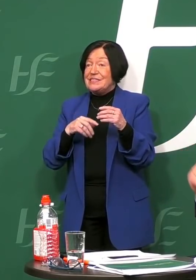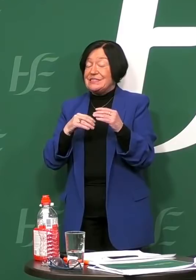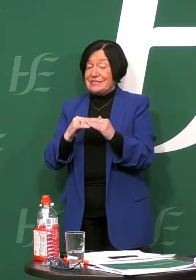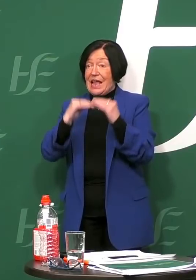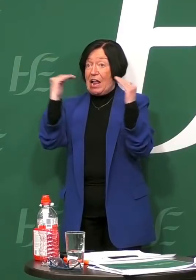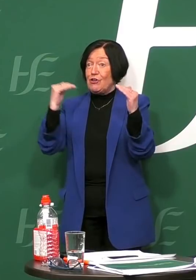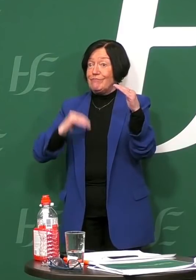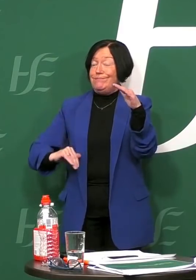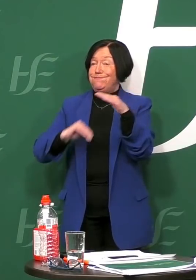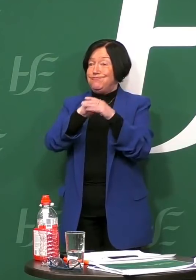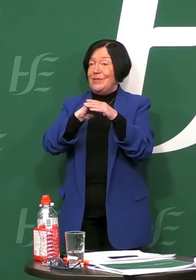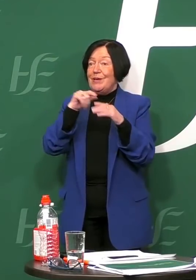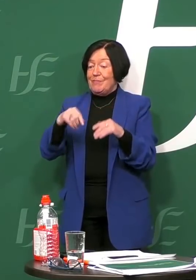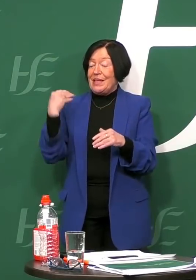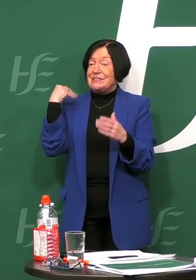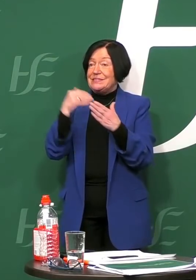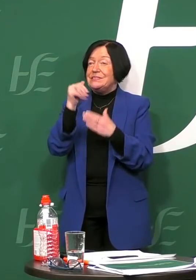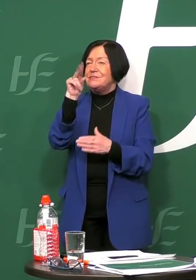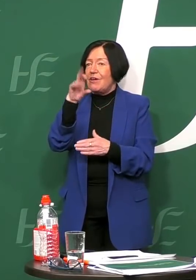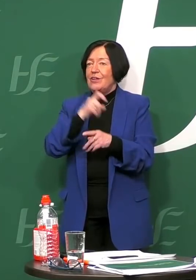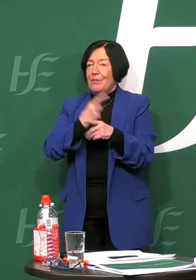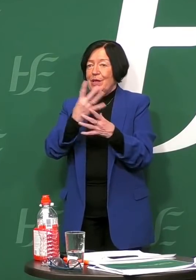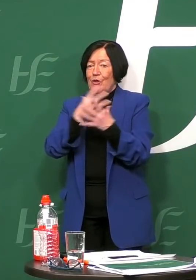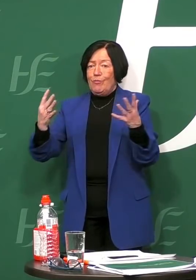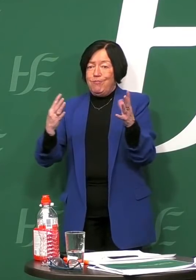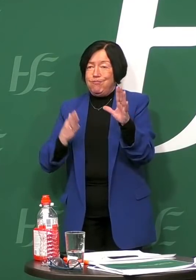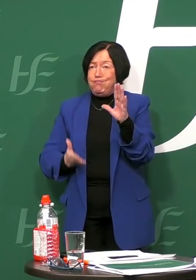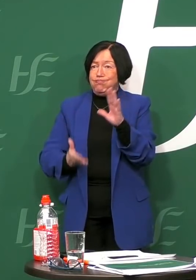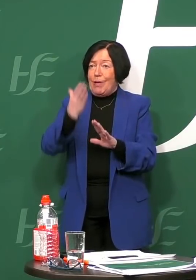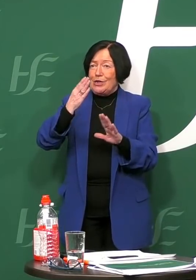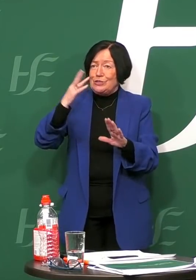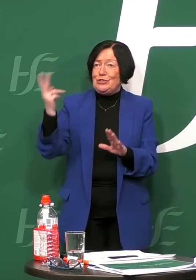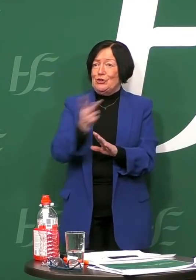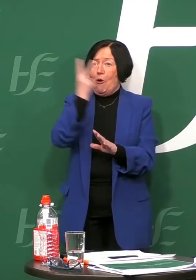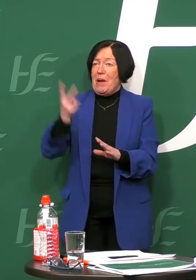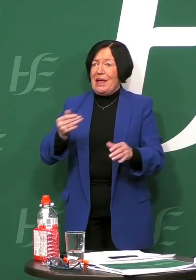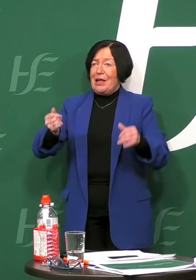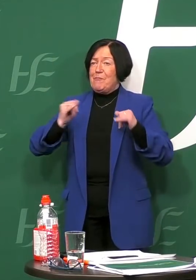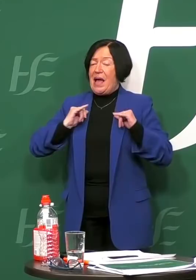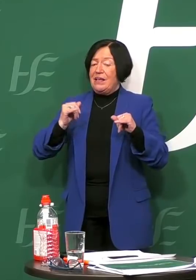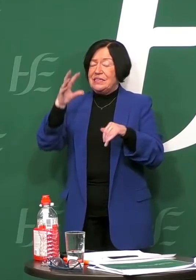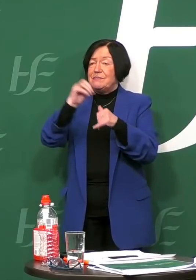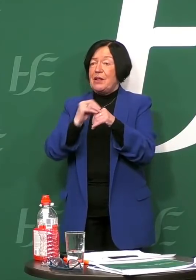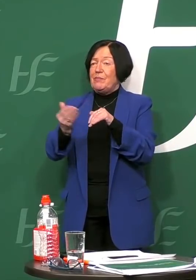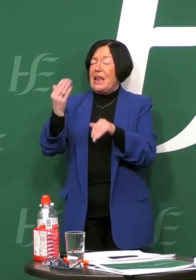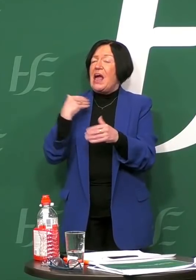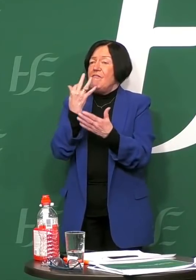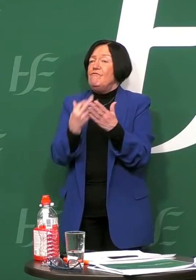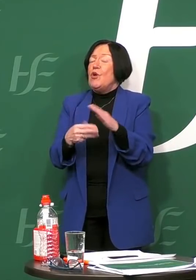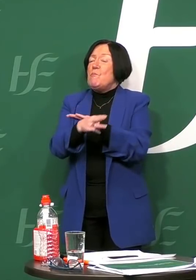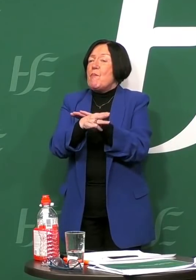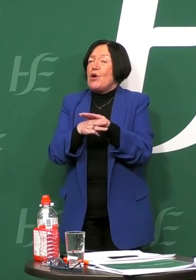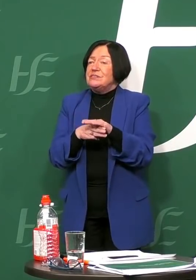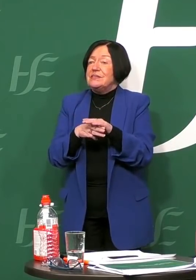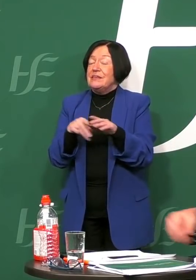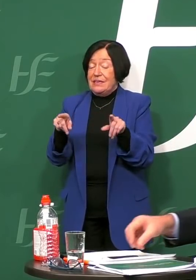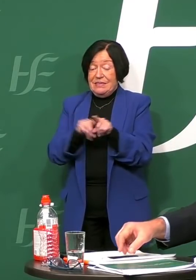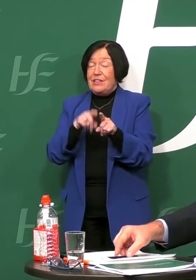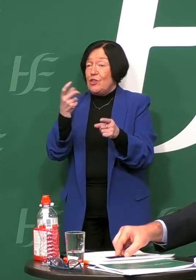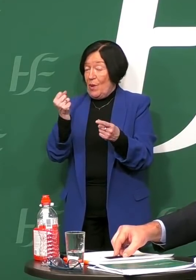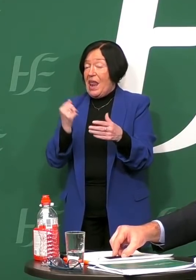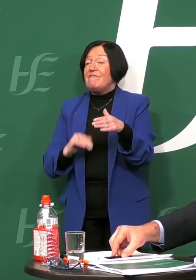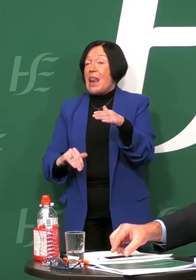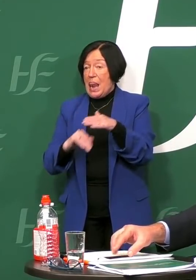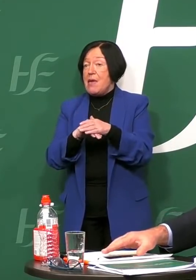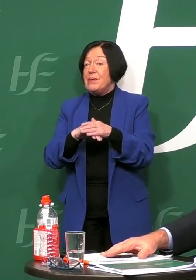And, that's since August. So there's been a huge jump, more than doubling of the capacity, particularly over the last couple of months. And there will be a limit that we'll get